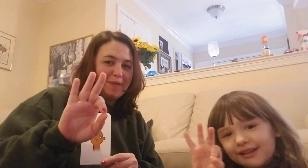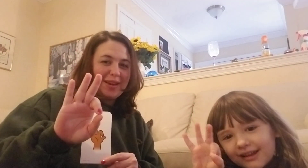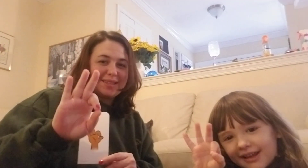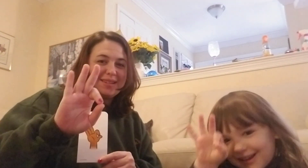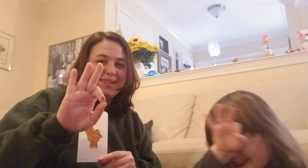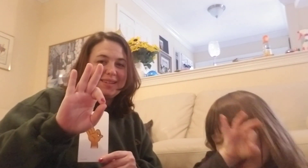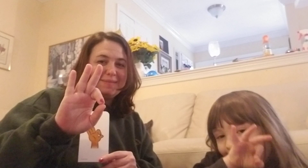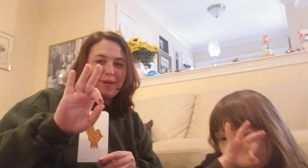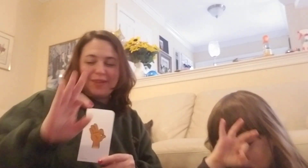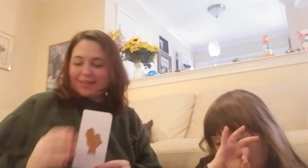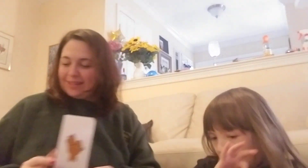Perfect. Perfect.